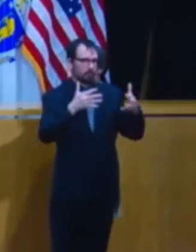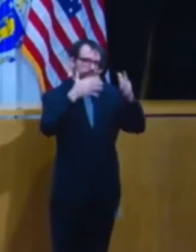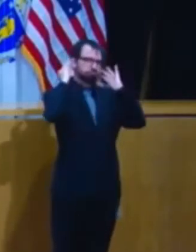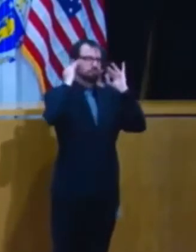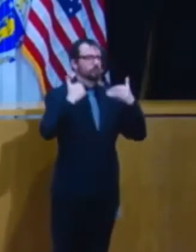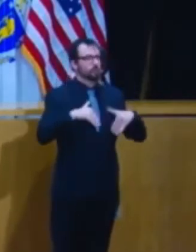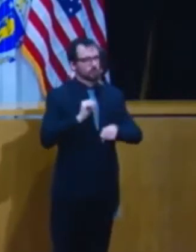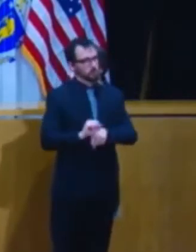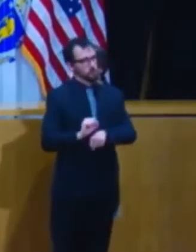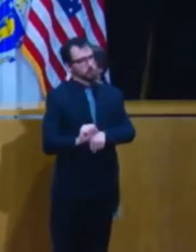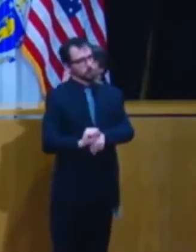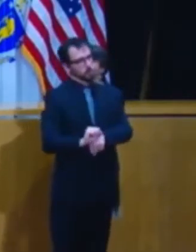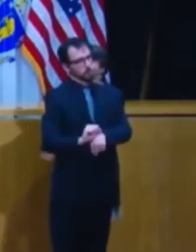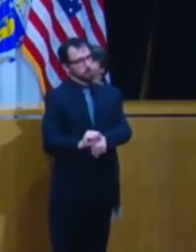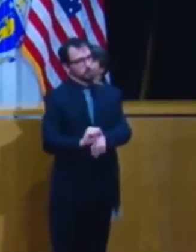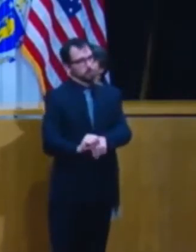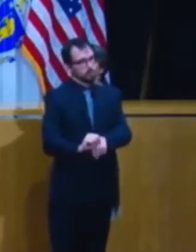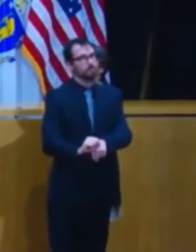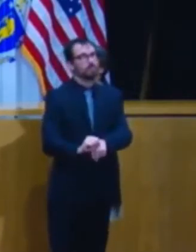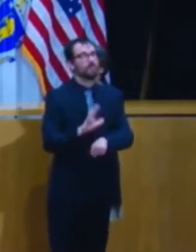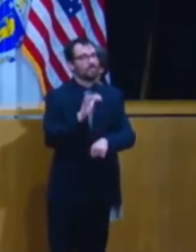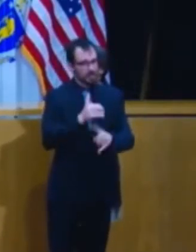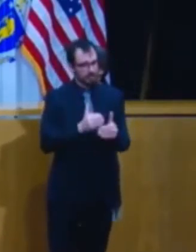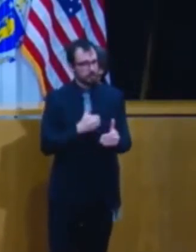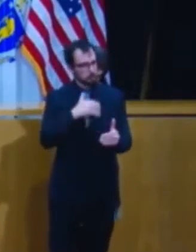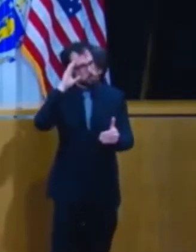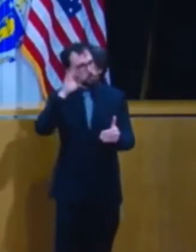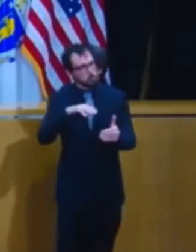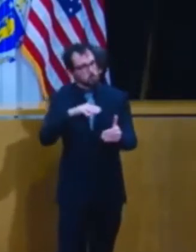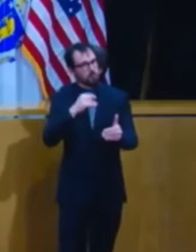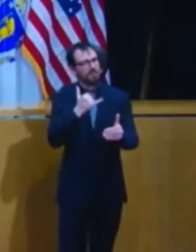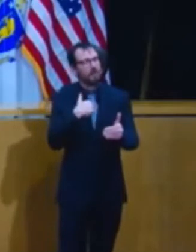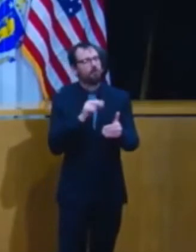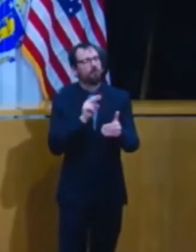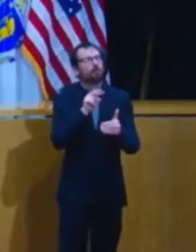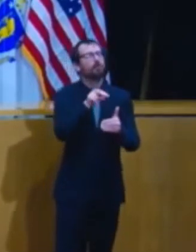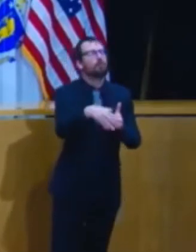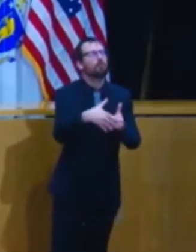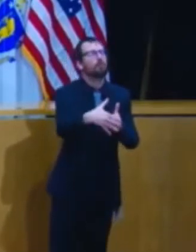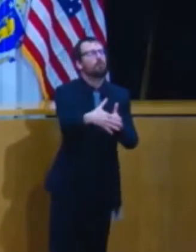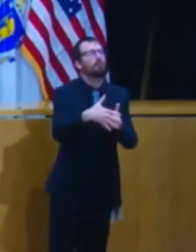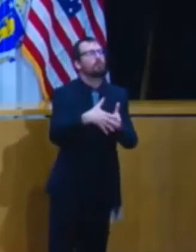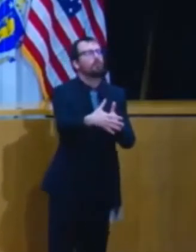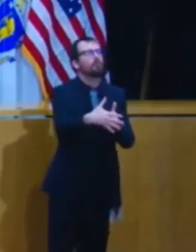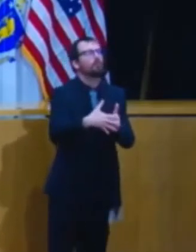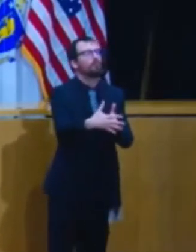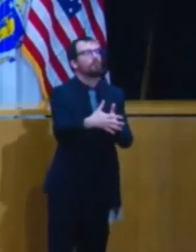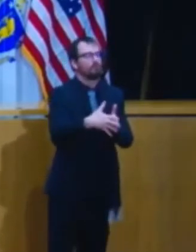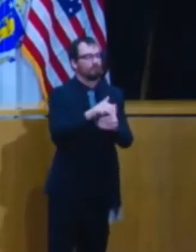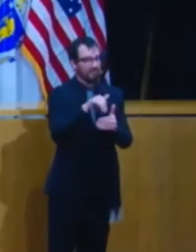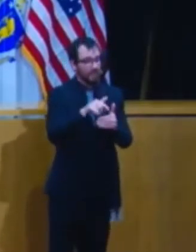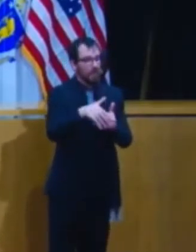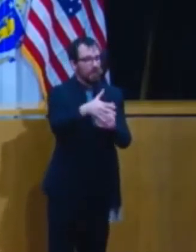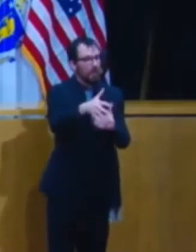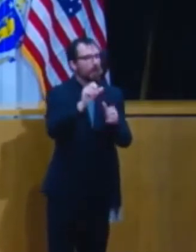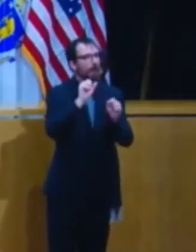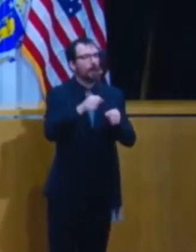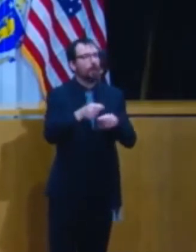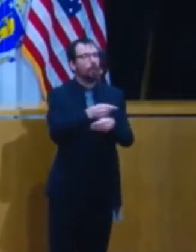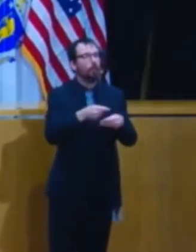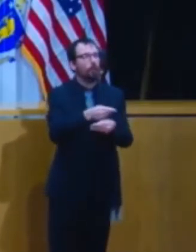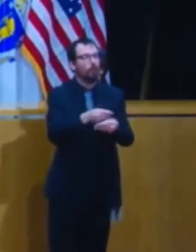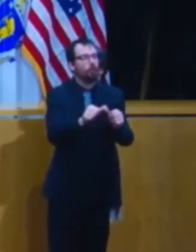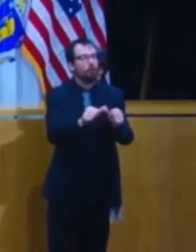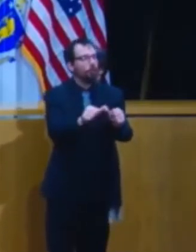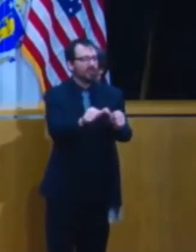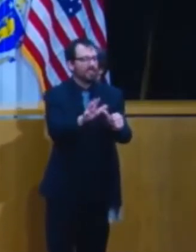our communities in a position to mitigate the number of new COVID-19 cases over time, and that's where this tracing initiative comes